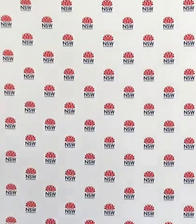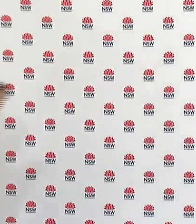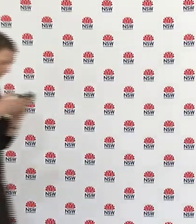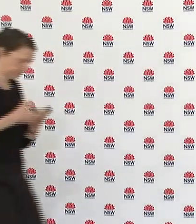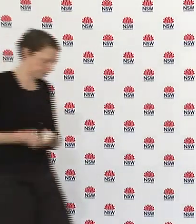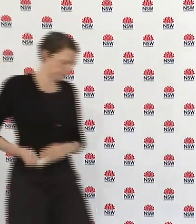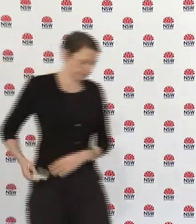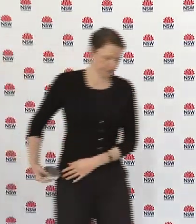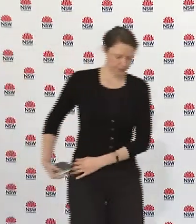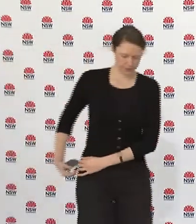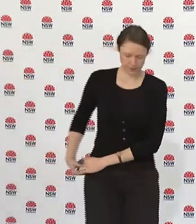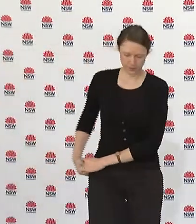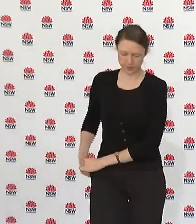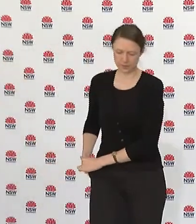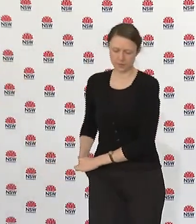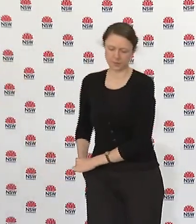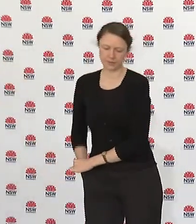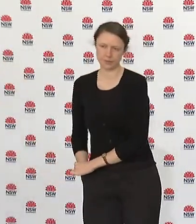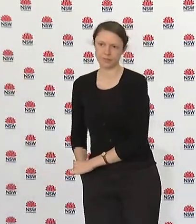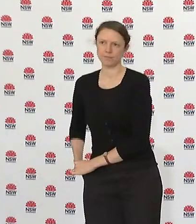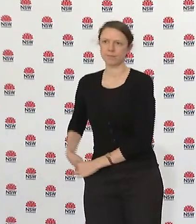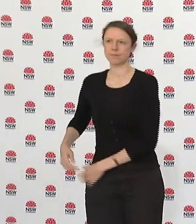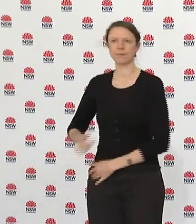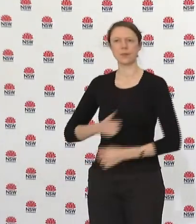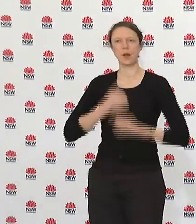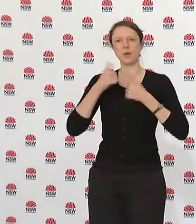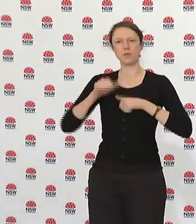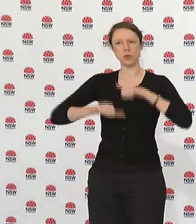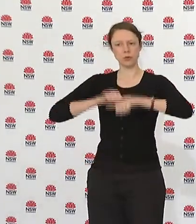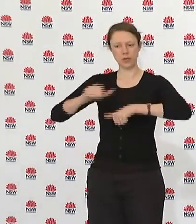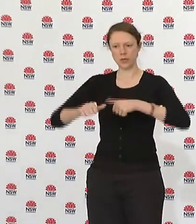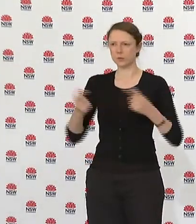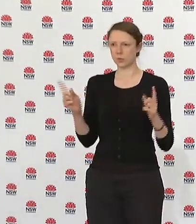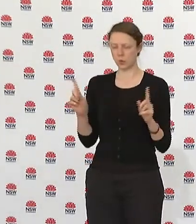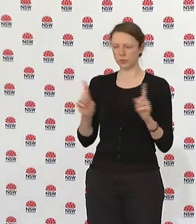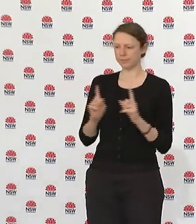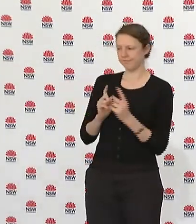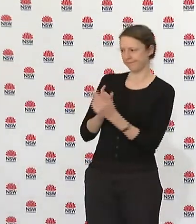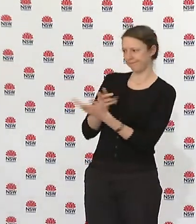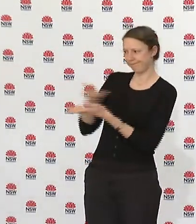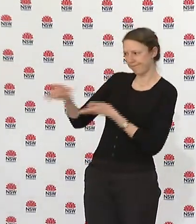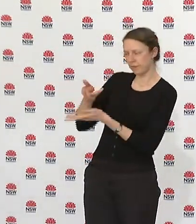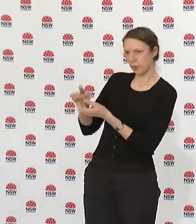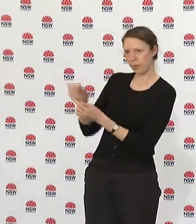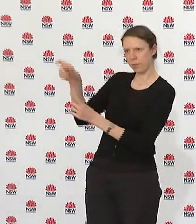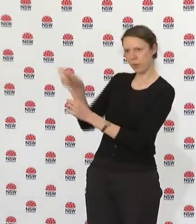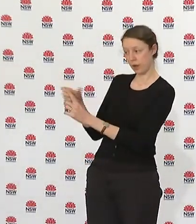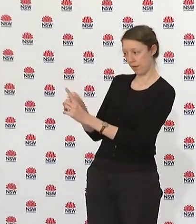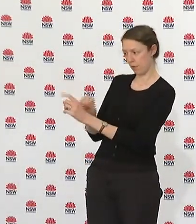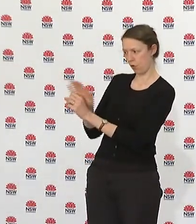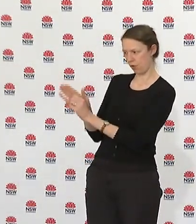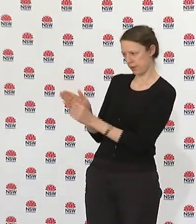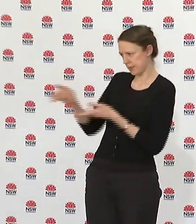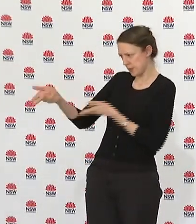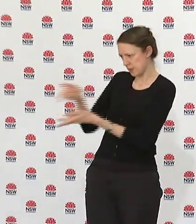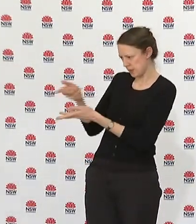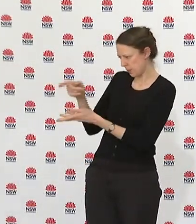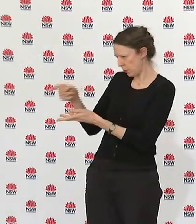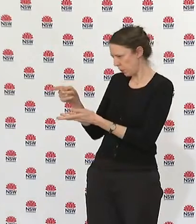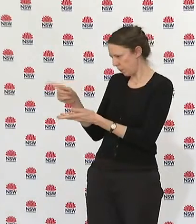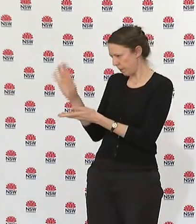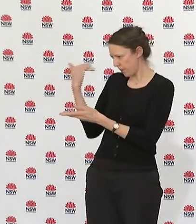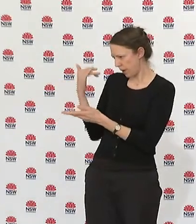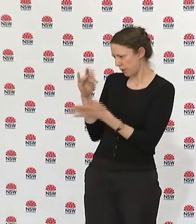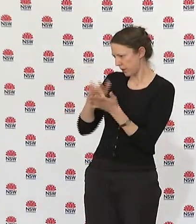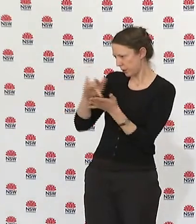So what we do is we interview cases, we identify where they've been in that period, and then